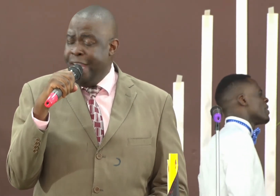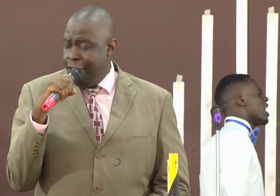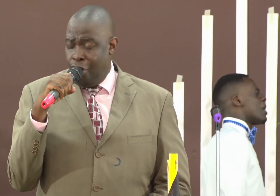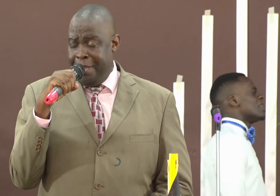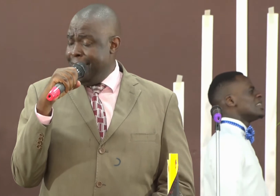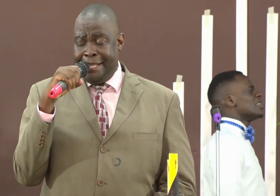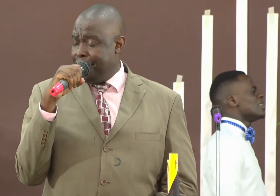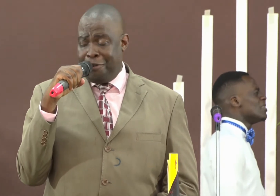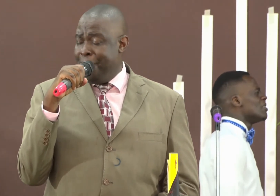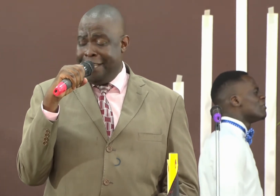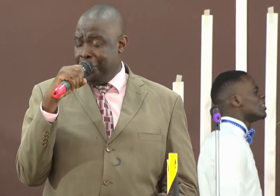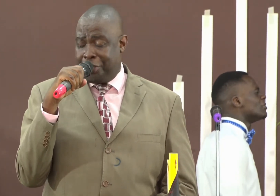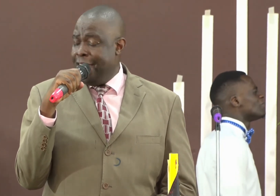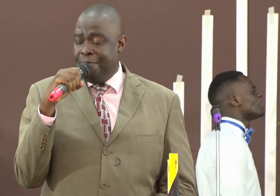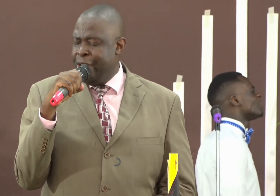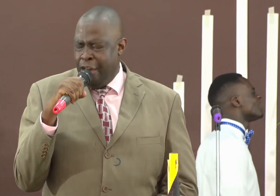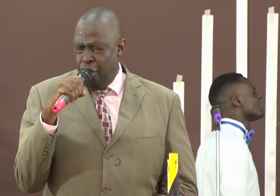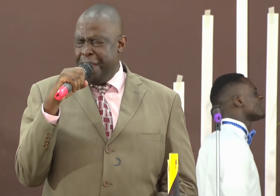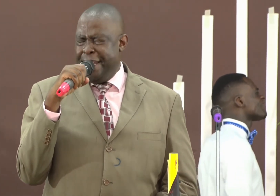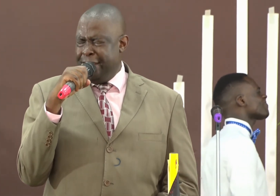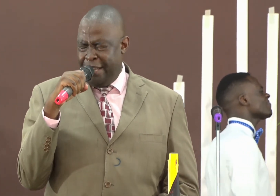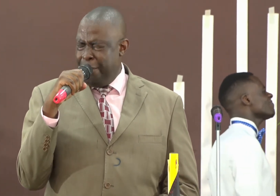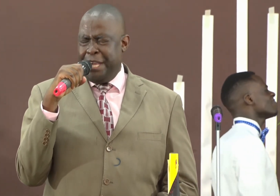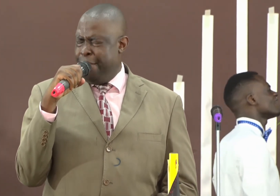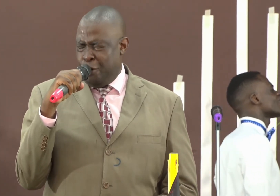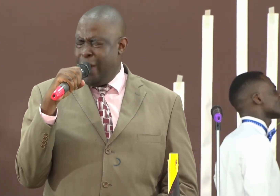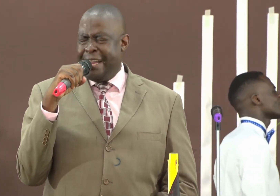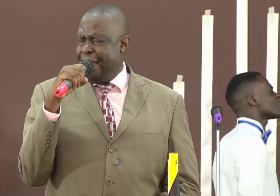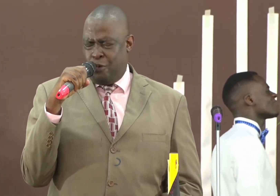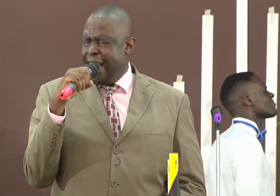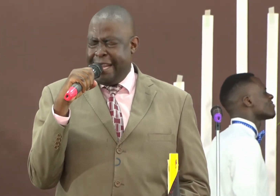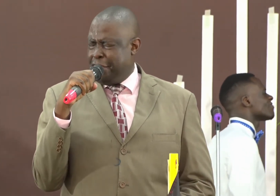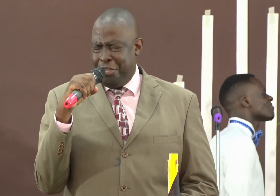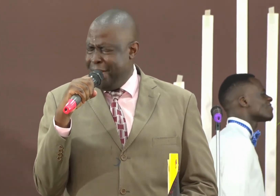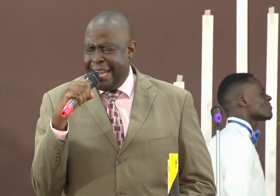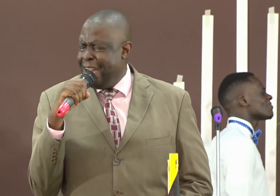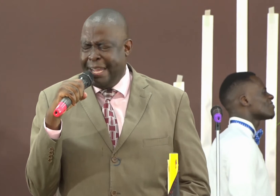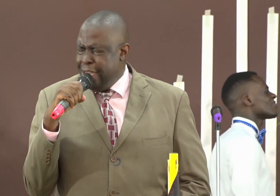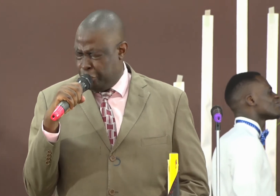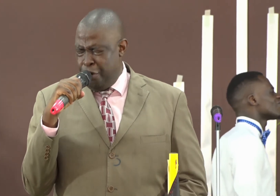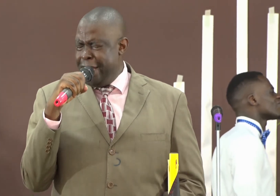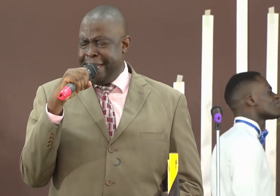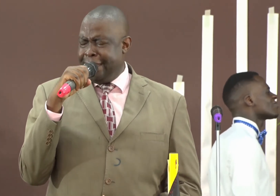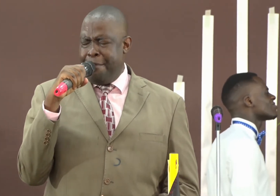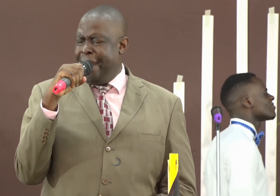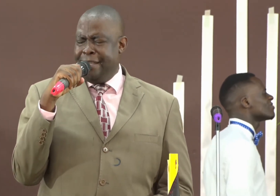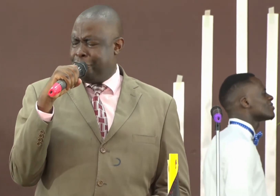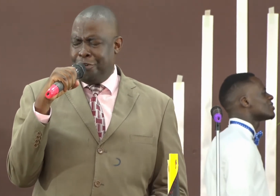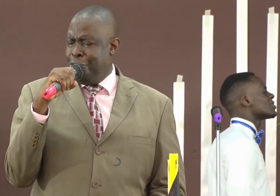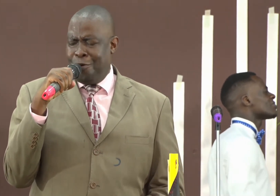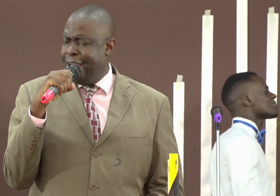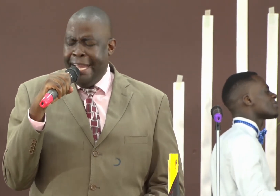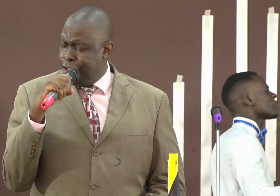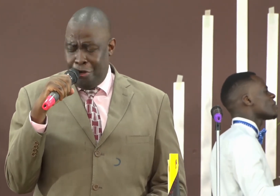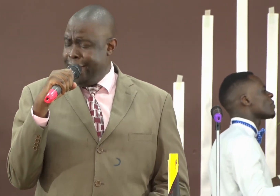shem Obirete kubane shem Obirete bibere mukwagala kwa Katonda Tubireta